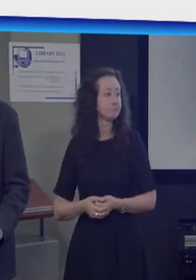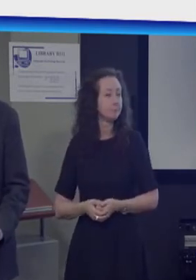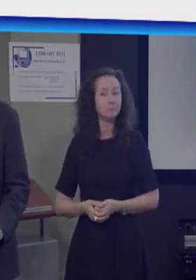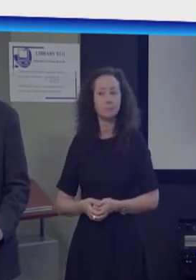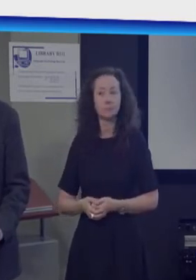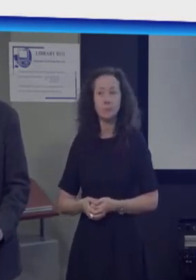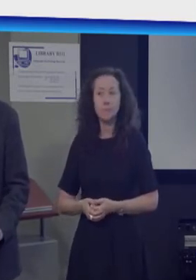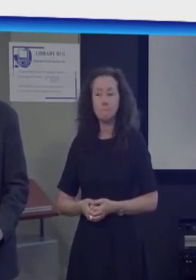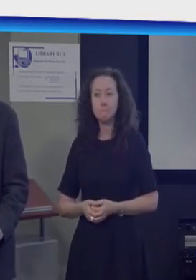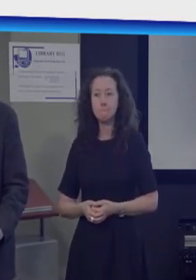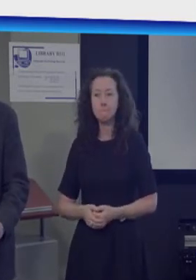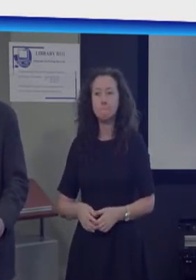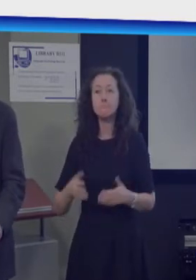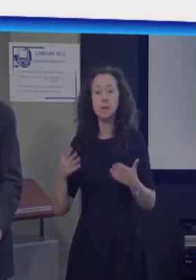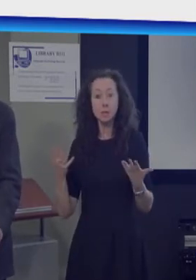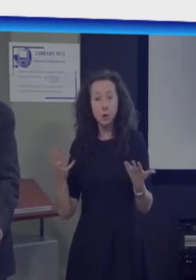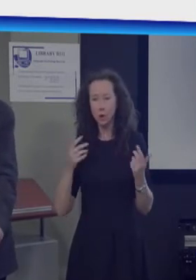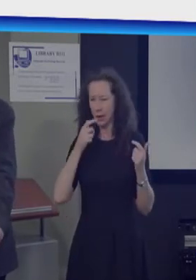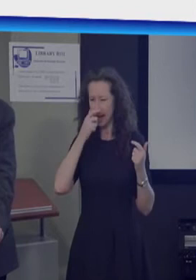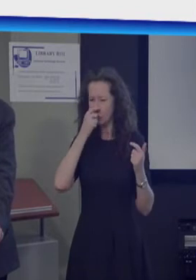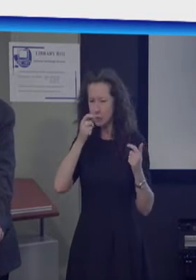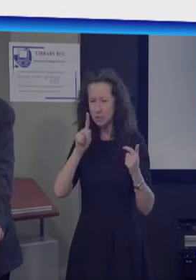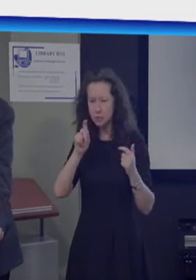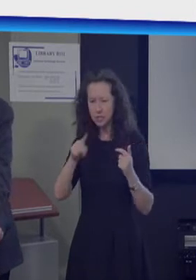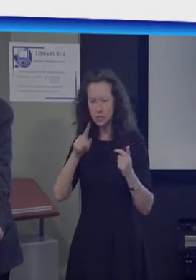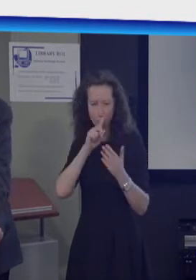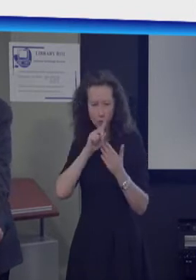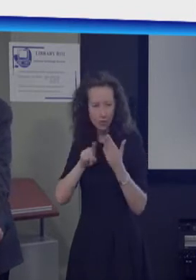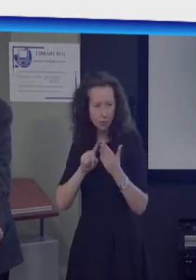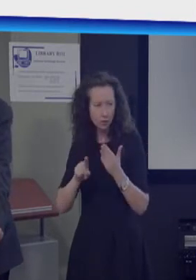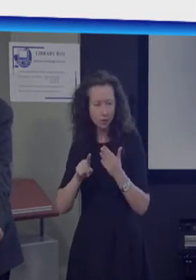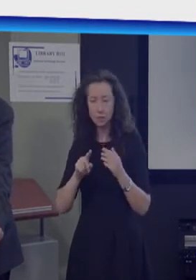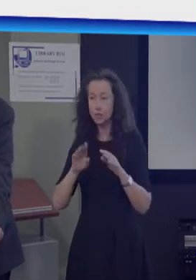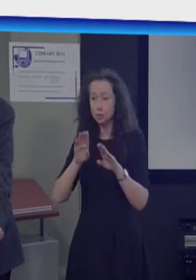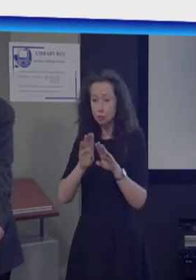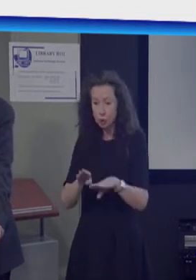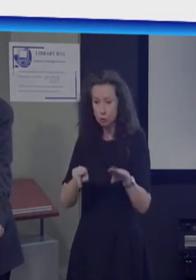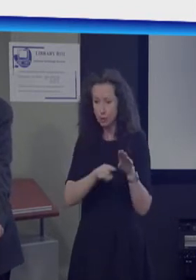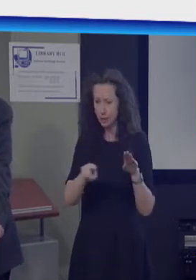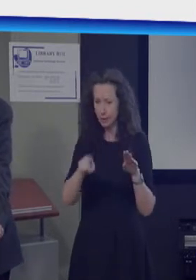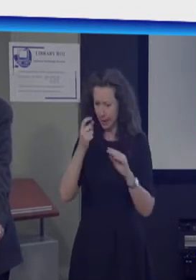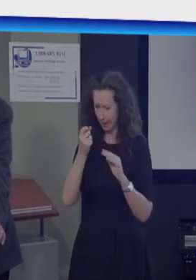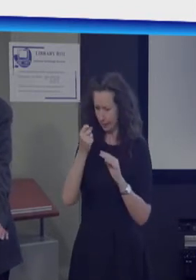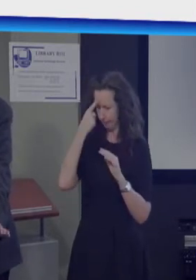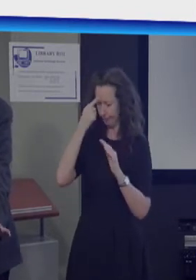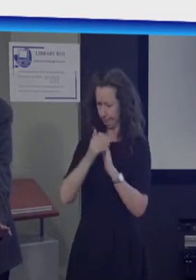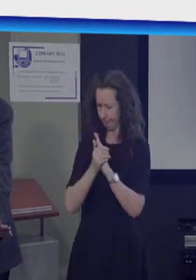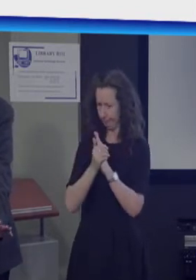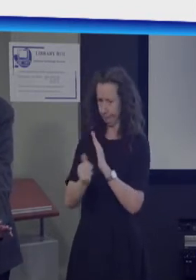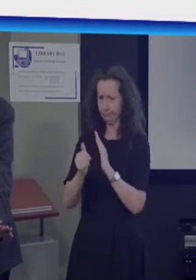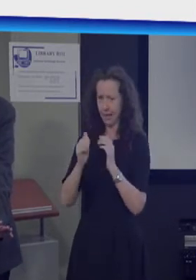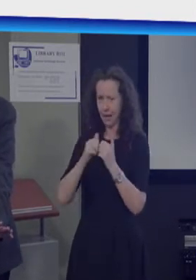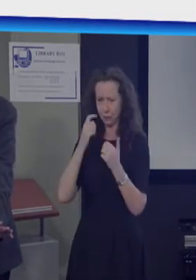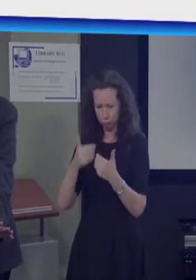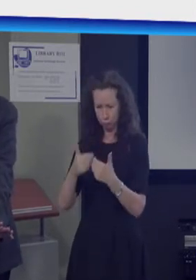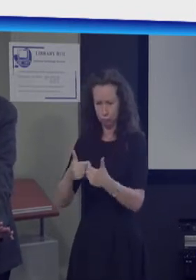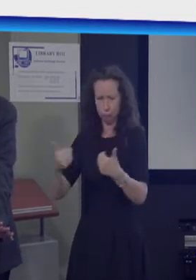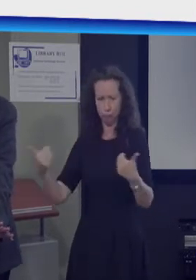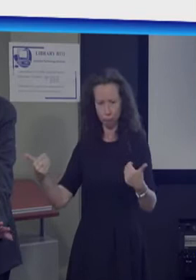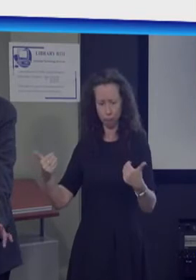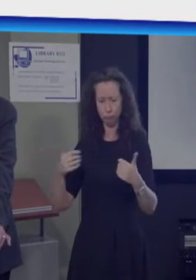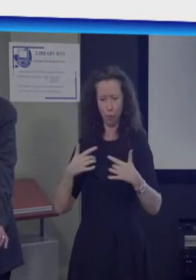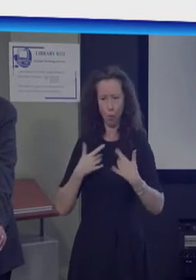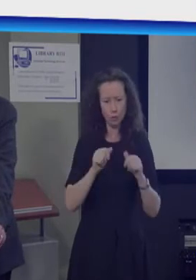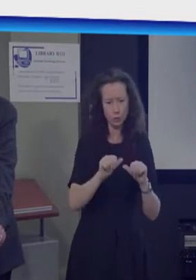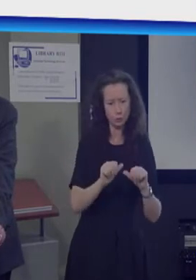one interesting research question is when children master this distinction between, you can call it possibility